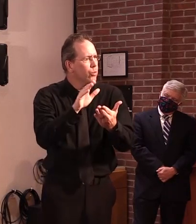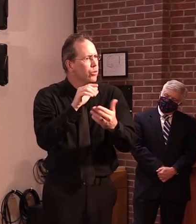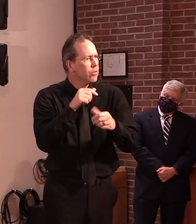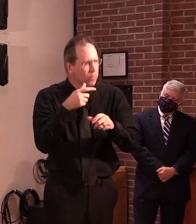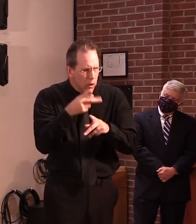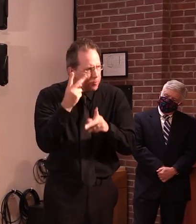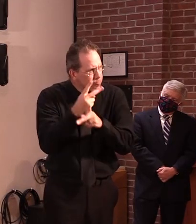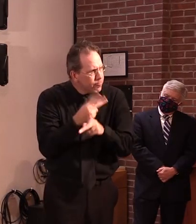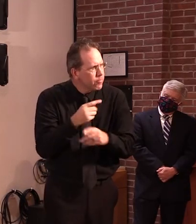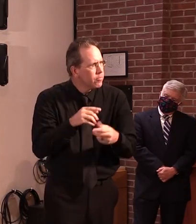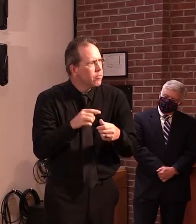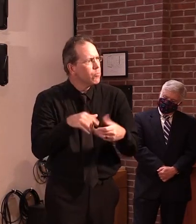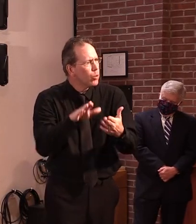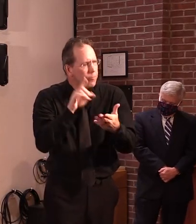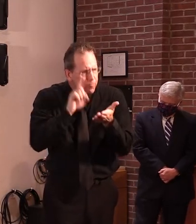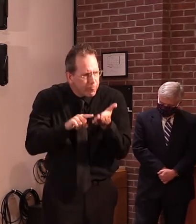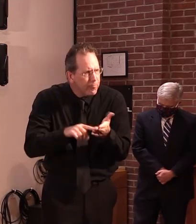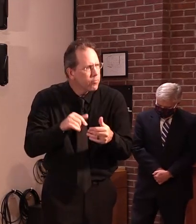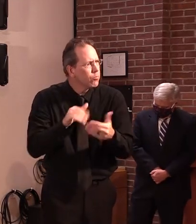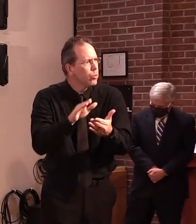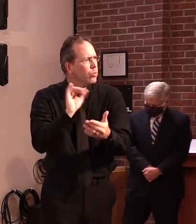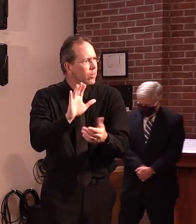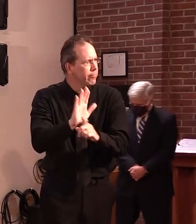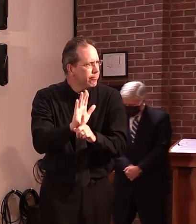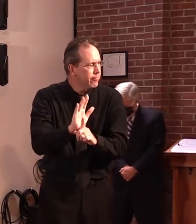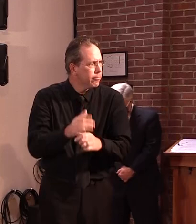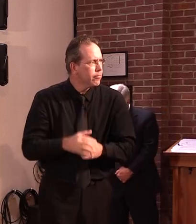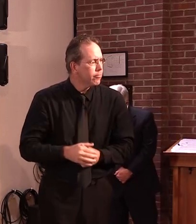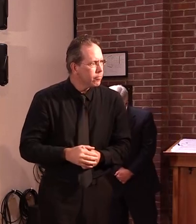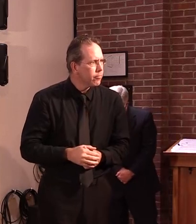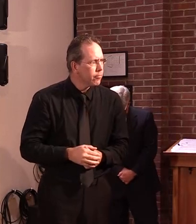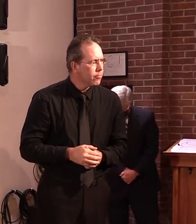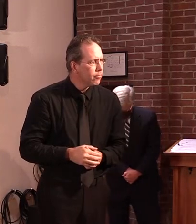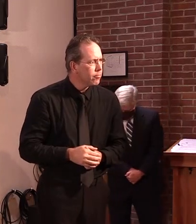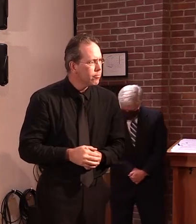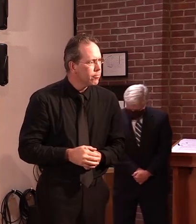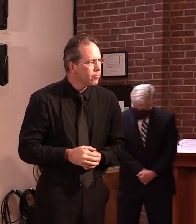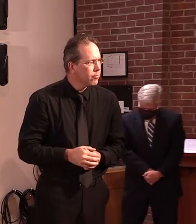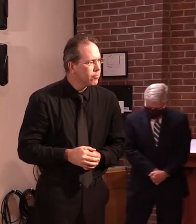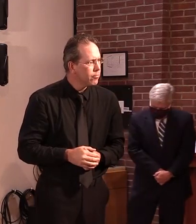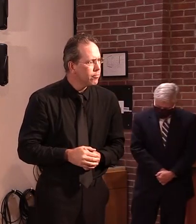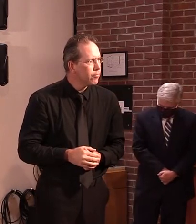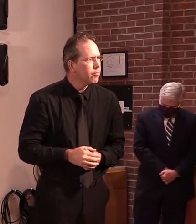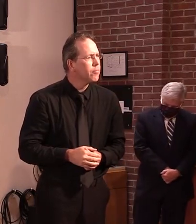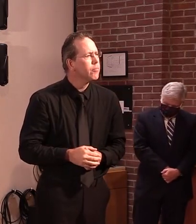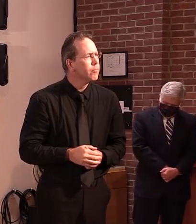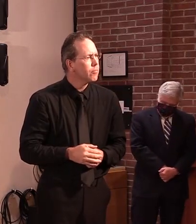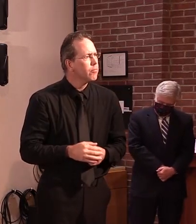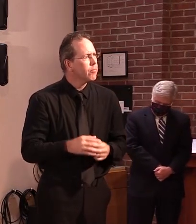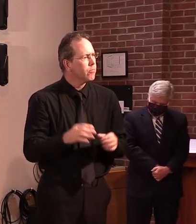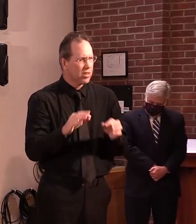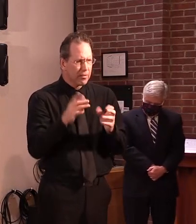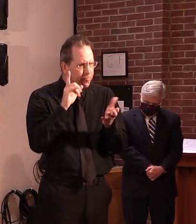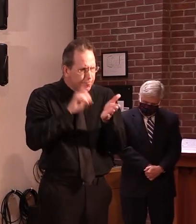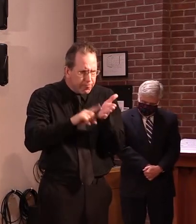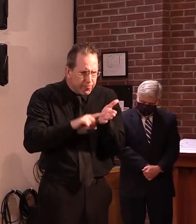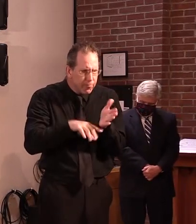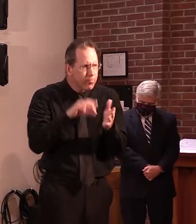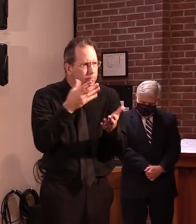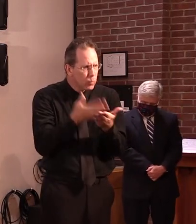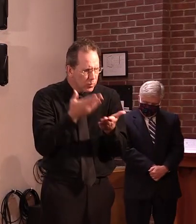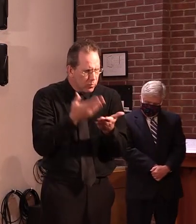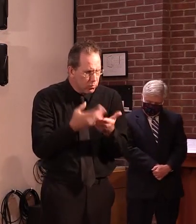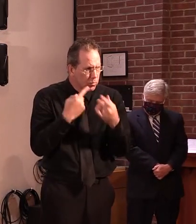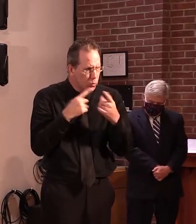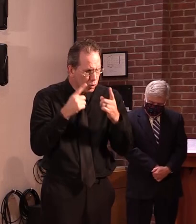having gone through validated measures of efficacy and safety.